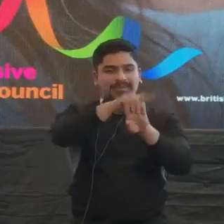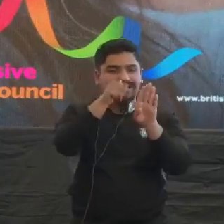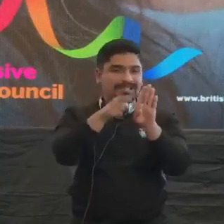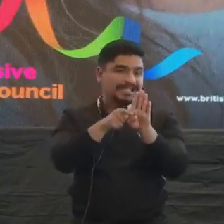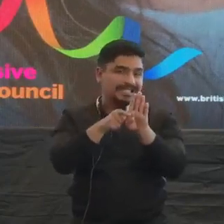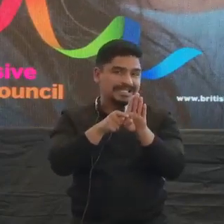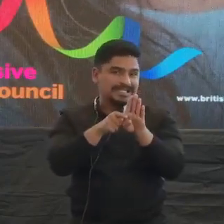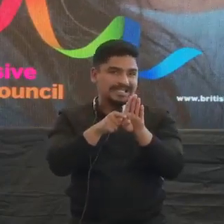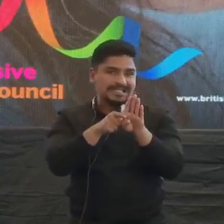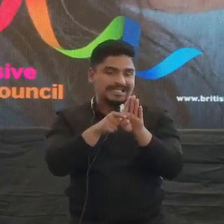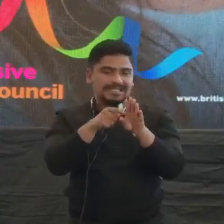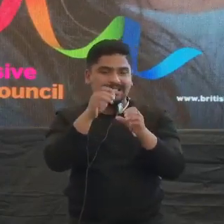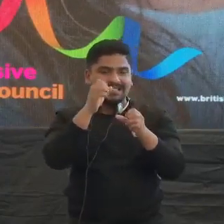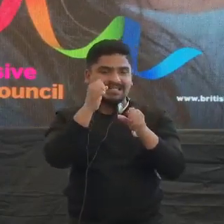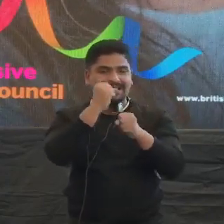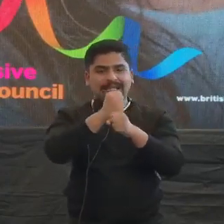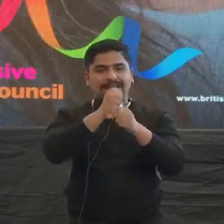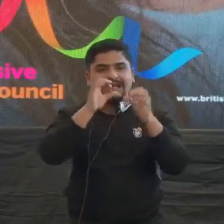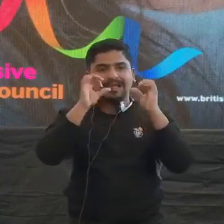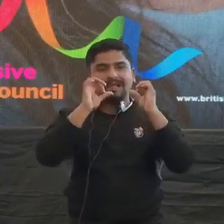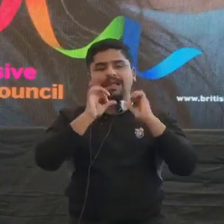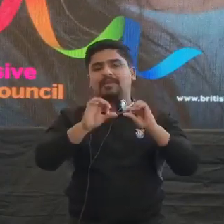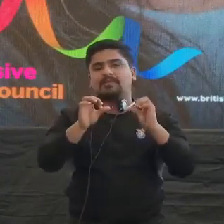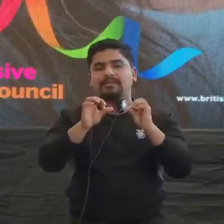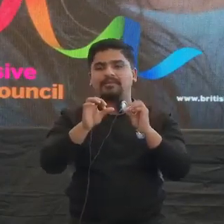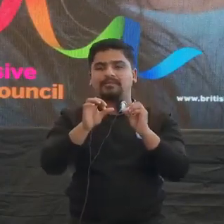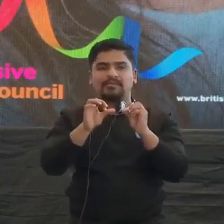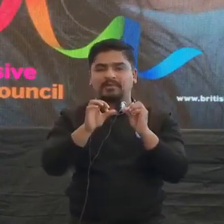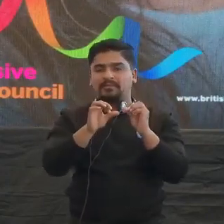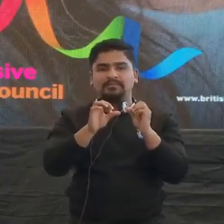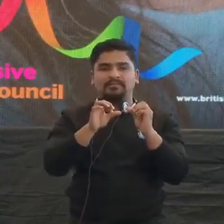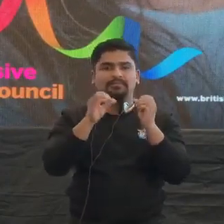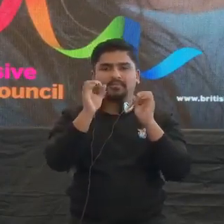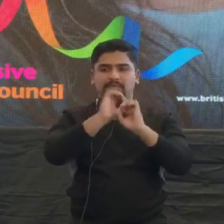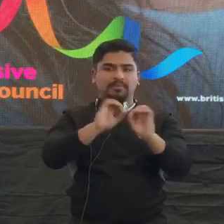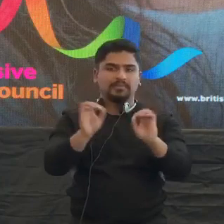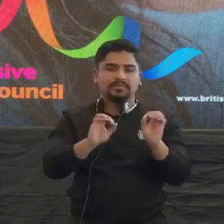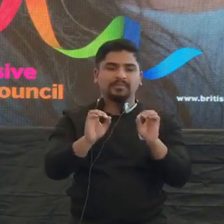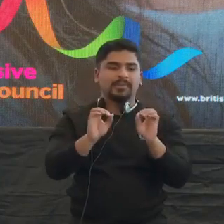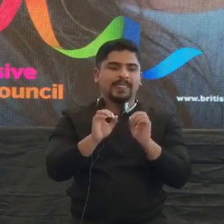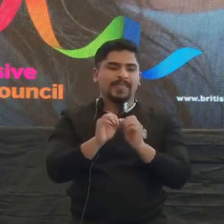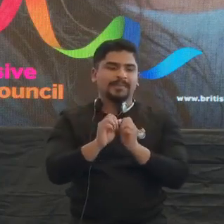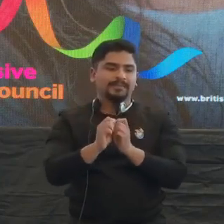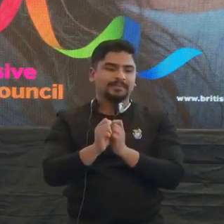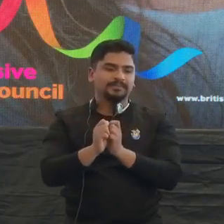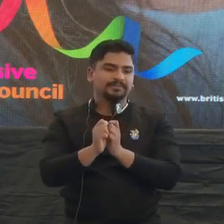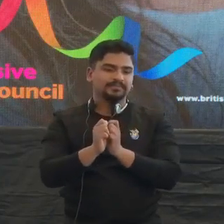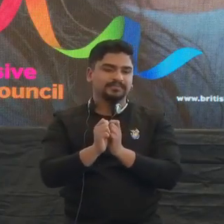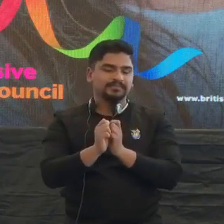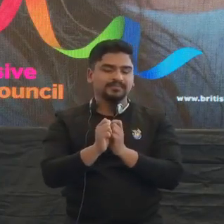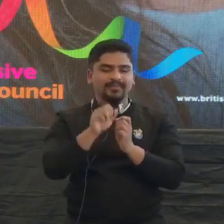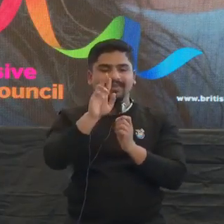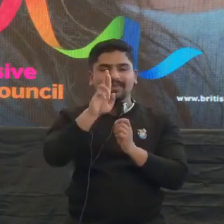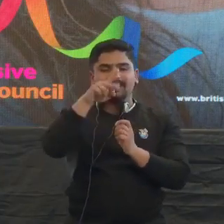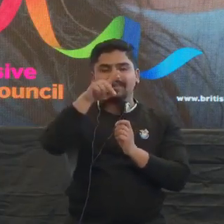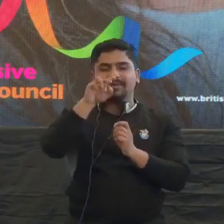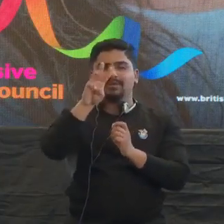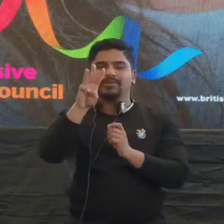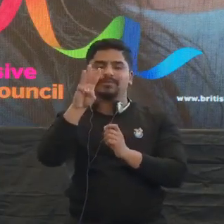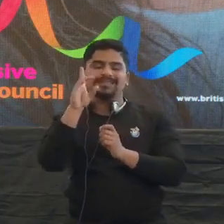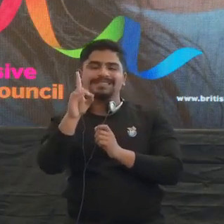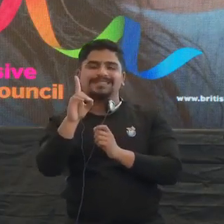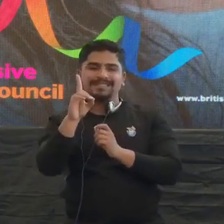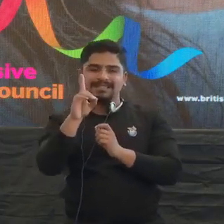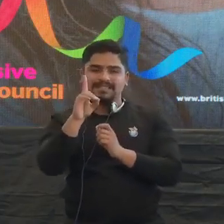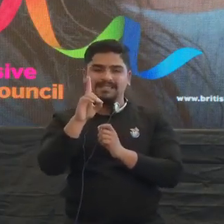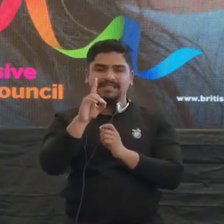not implemented to the point. Lack of implementation of RPWD Act, the